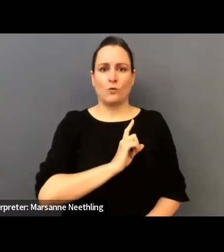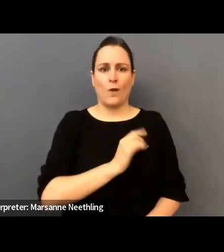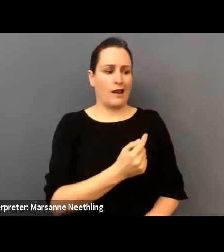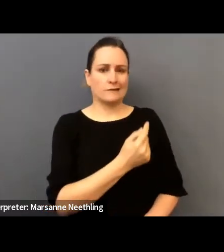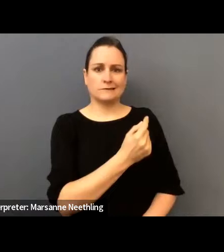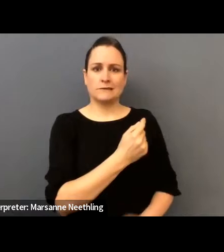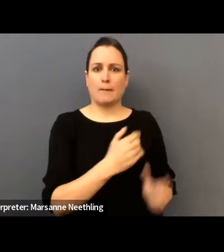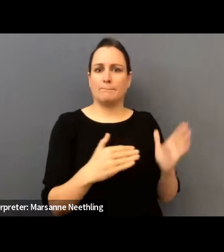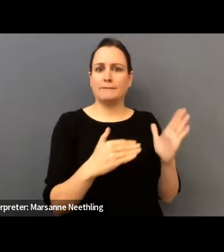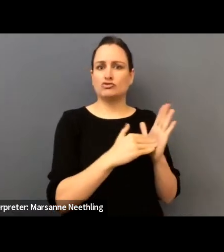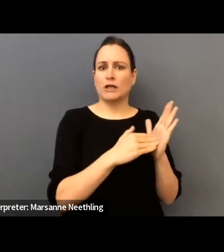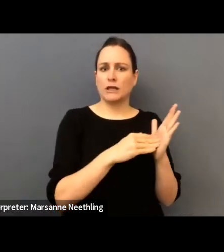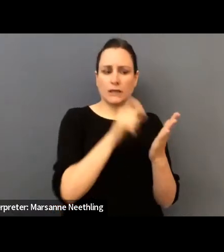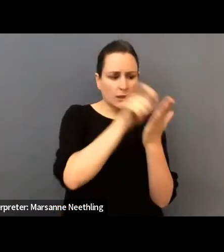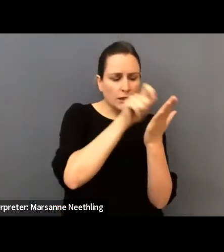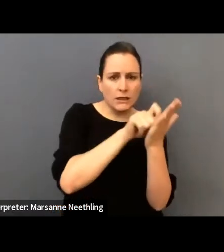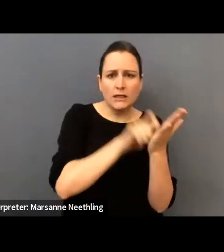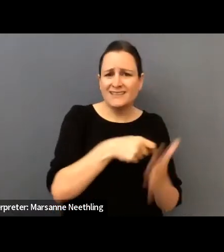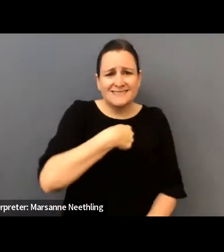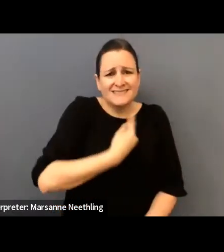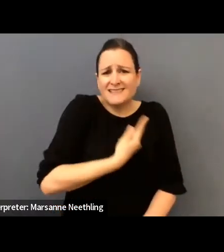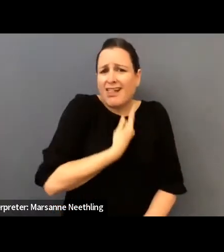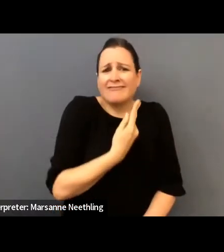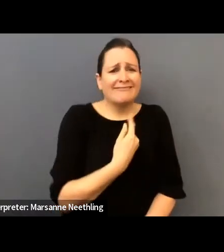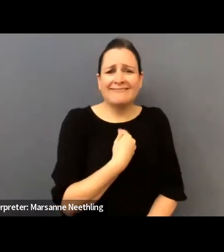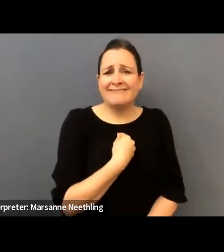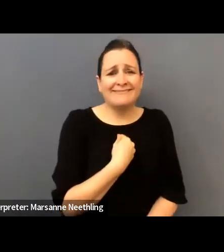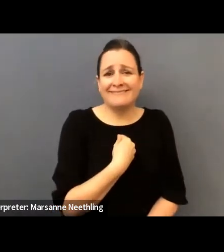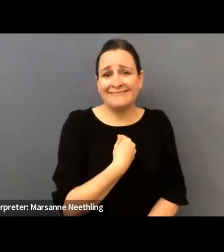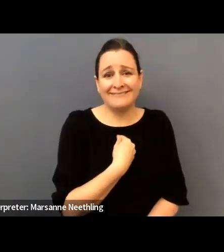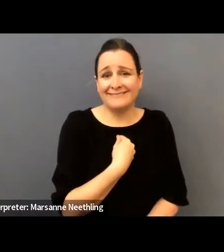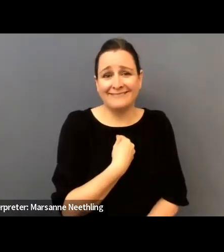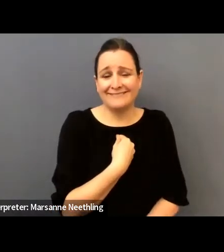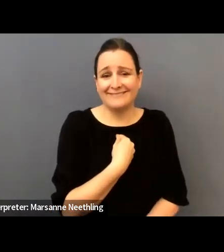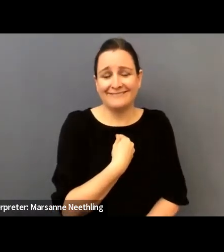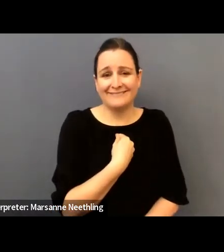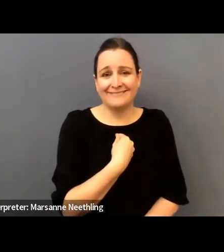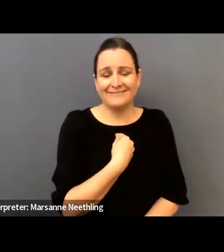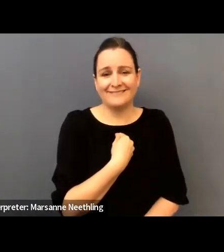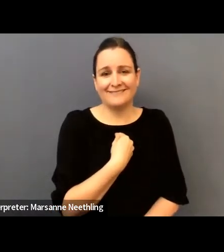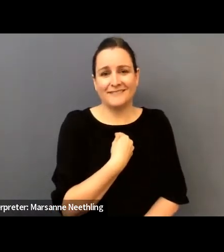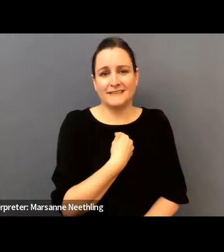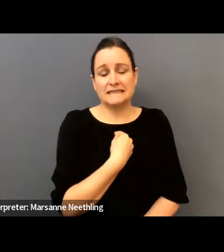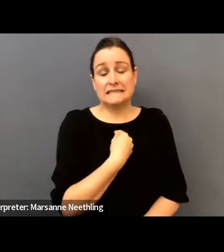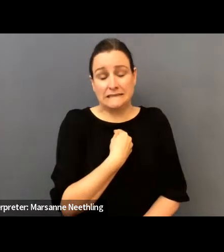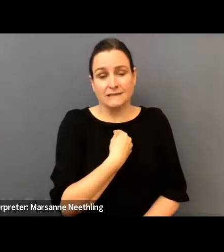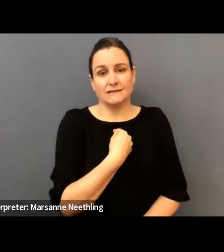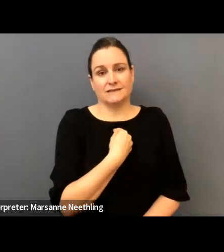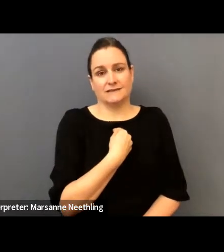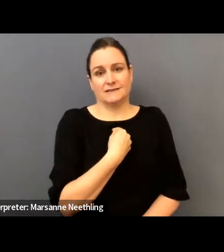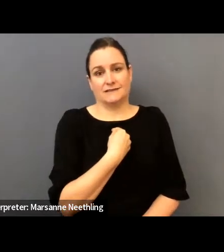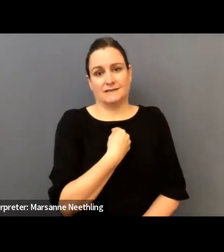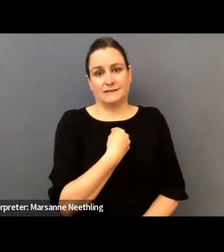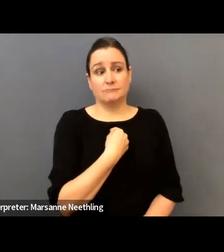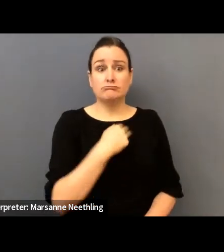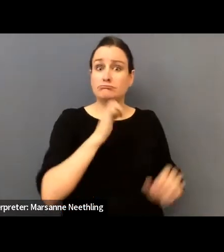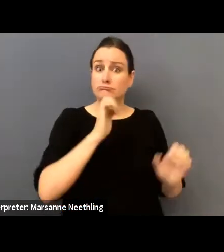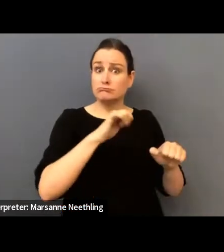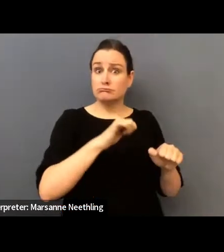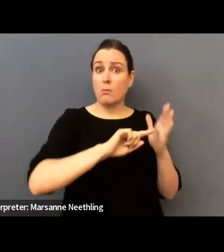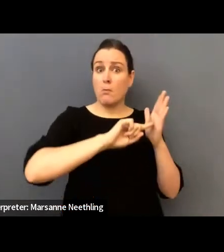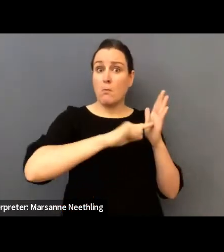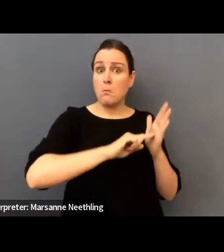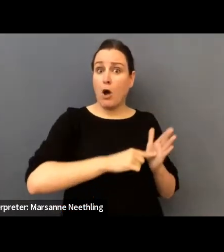their own. They are then having the necessary scores to access